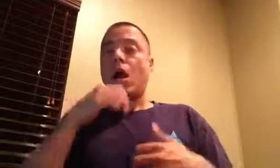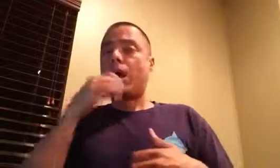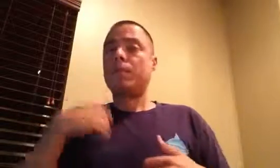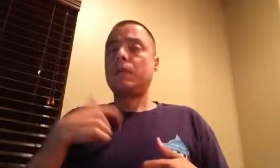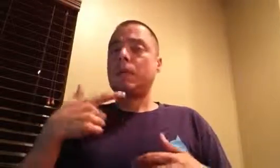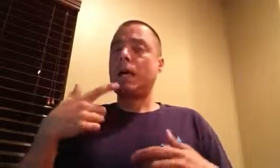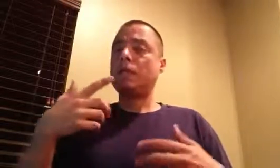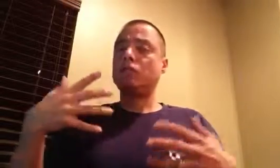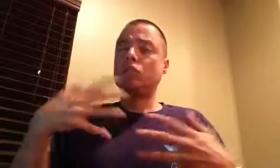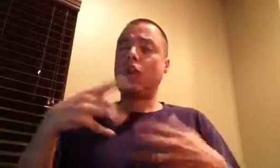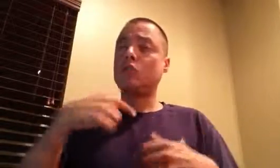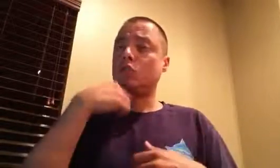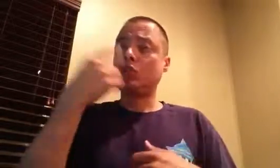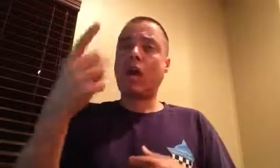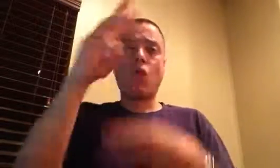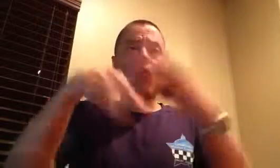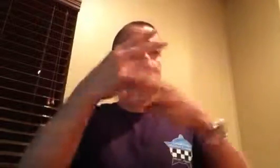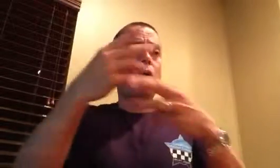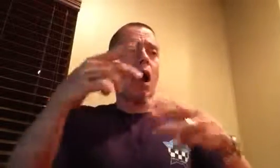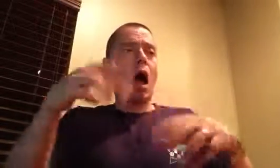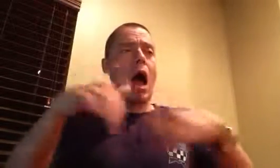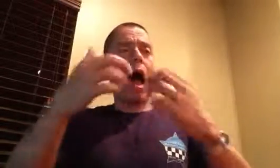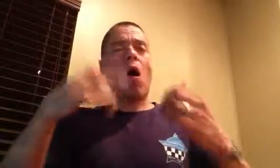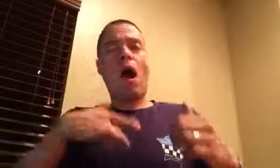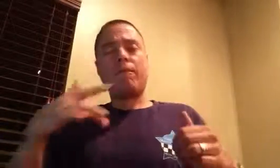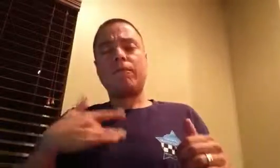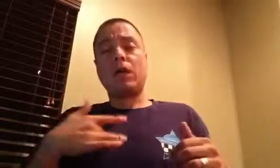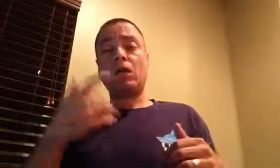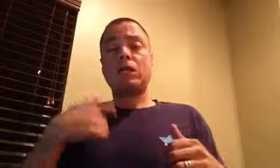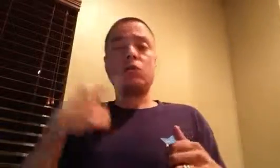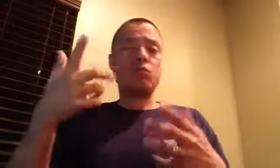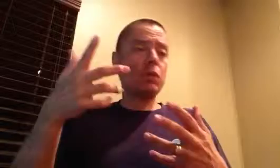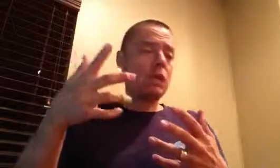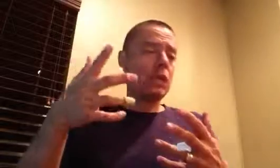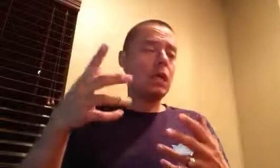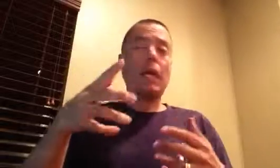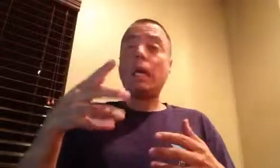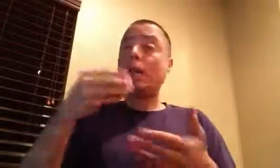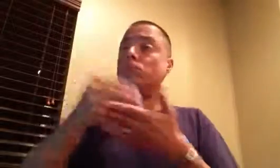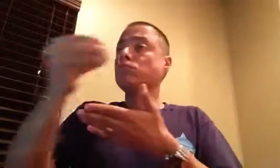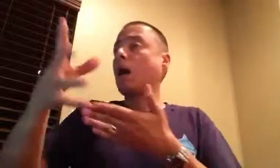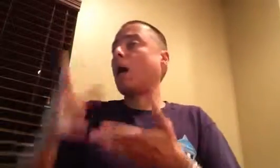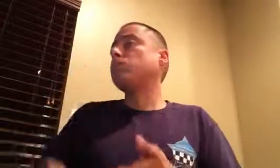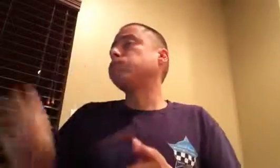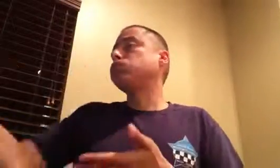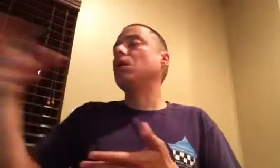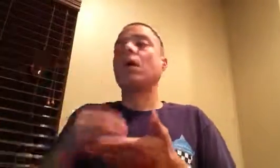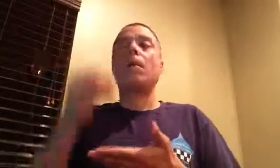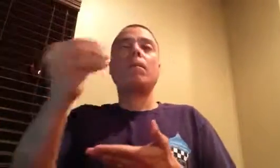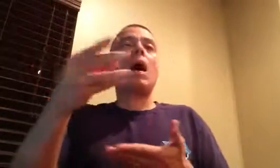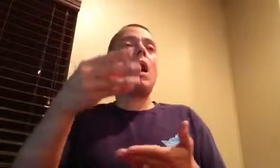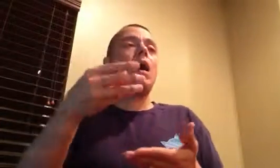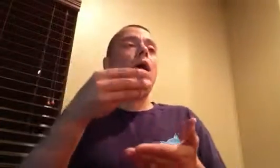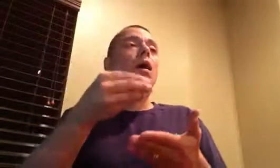country, we make so much waste. We buy and throw away, buy and throw away, buy and throw away. And yet,